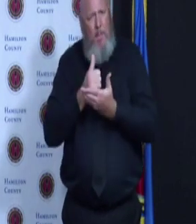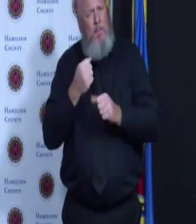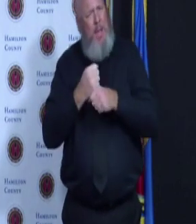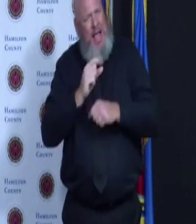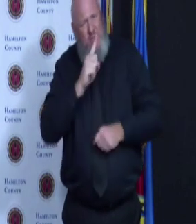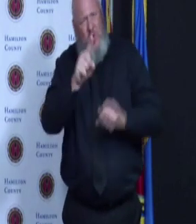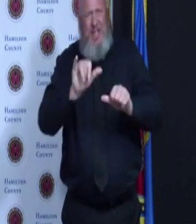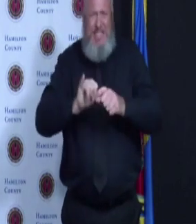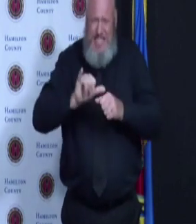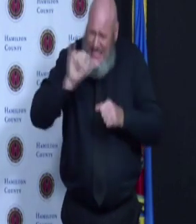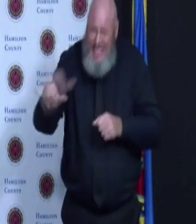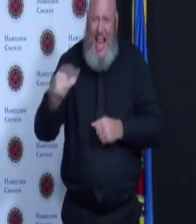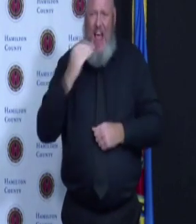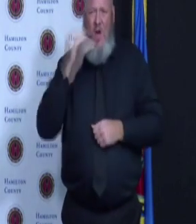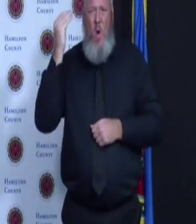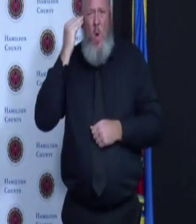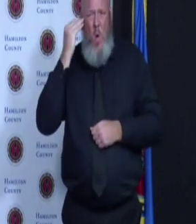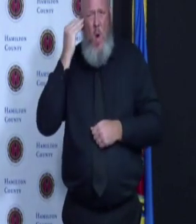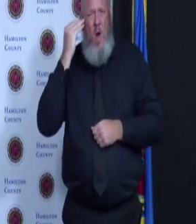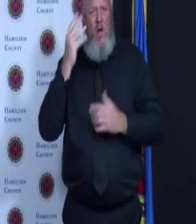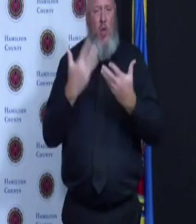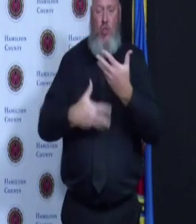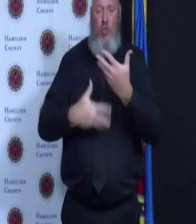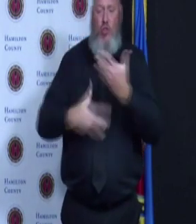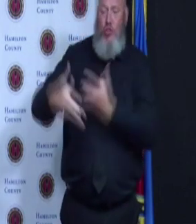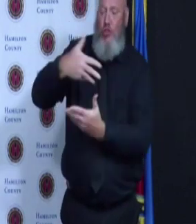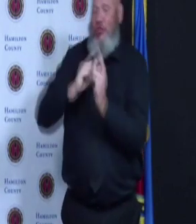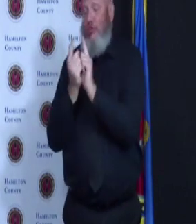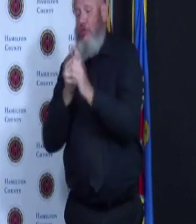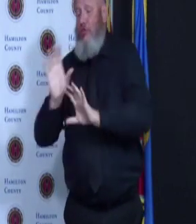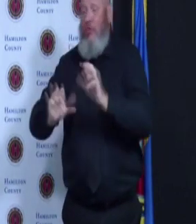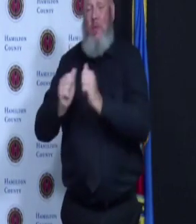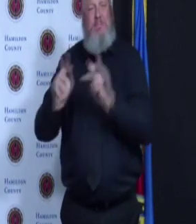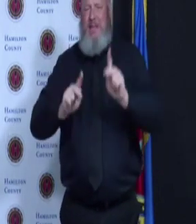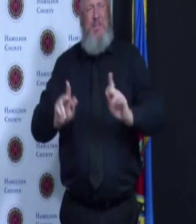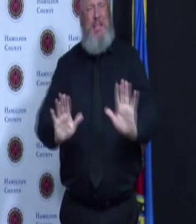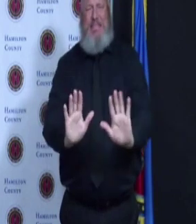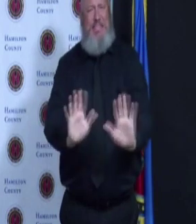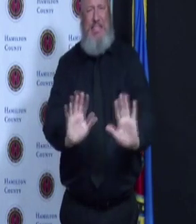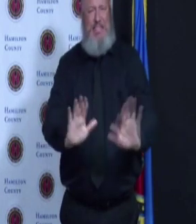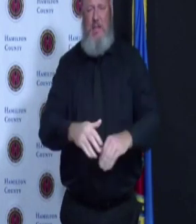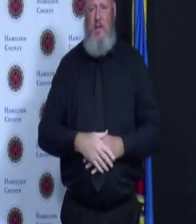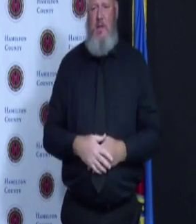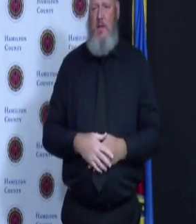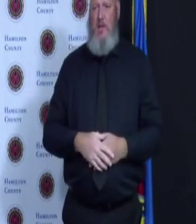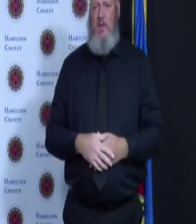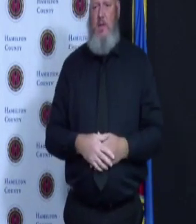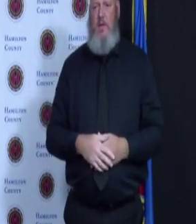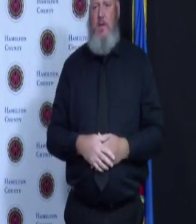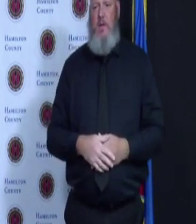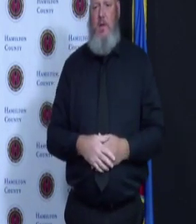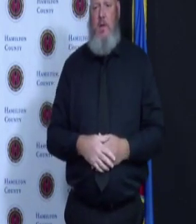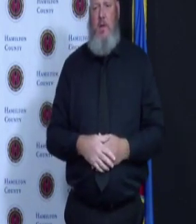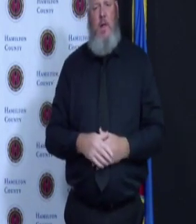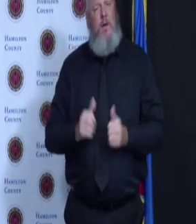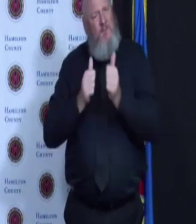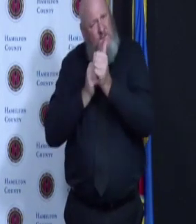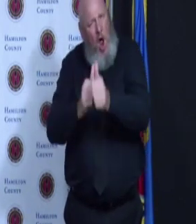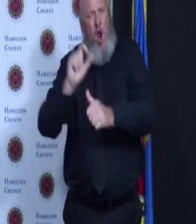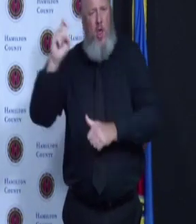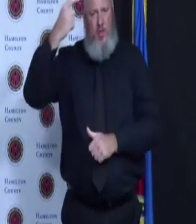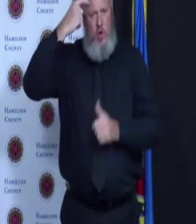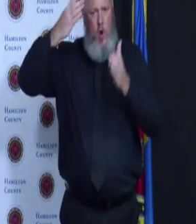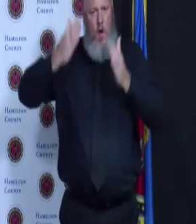In addition to adhering to the governor's stay-at-home order, our region is taking steps to prepare hospitals like